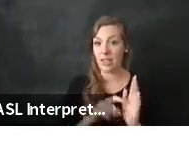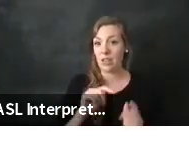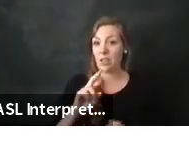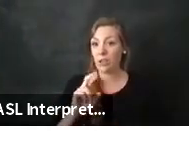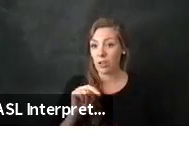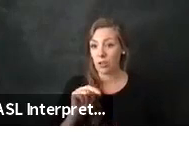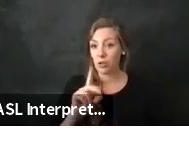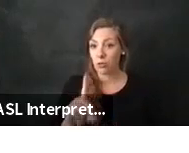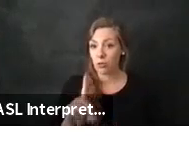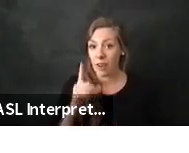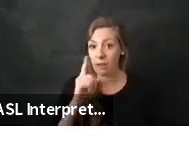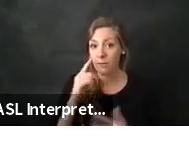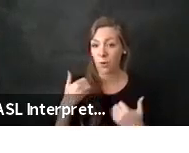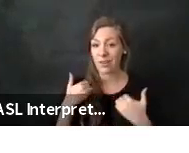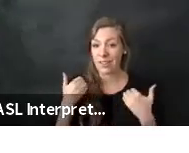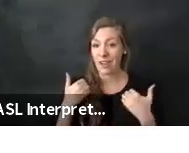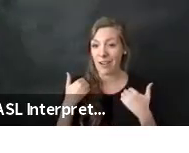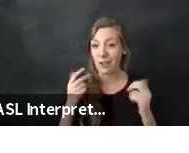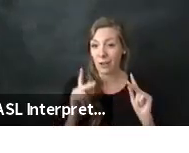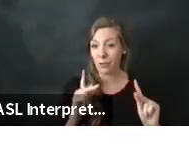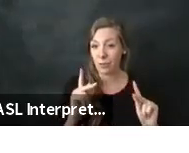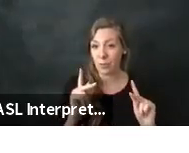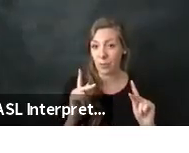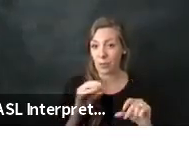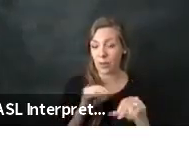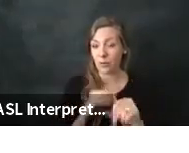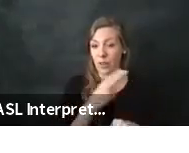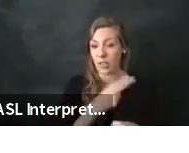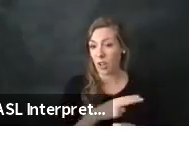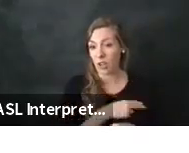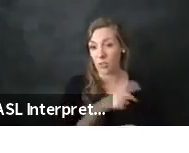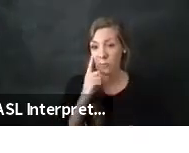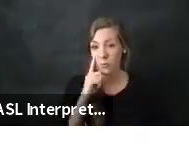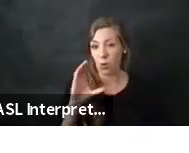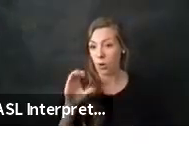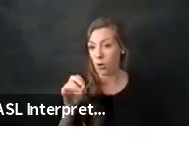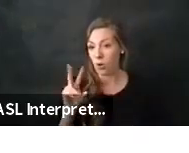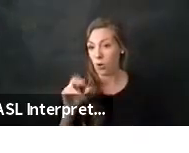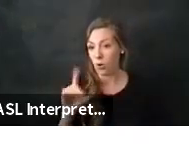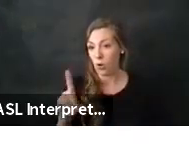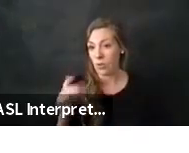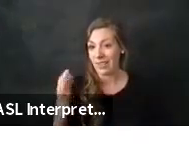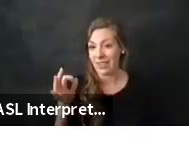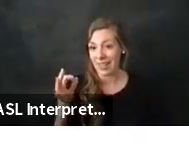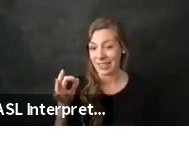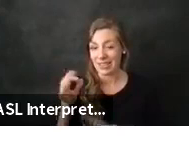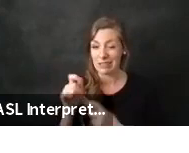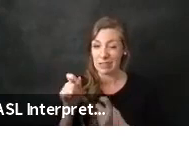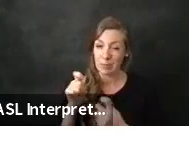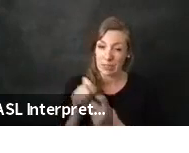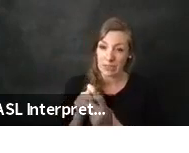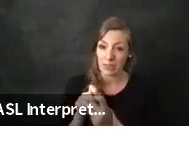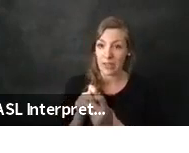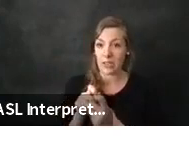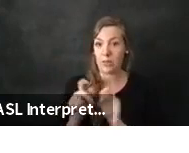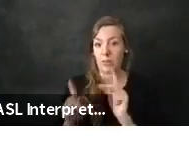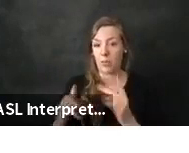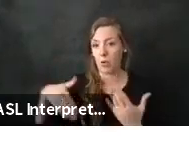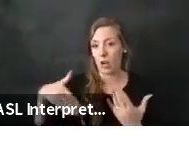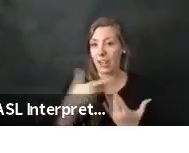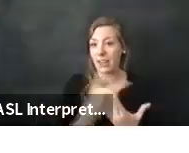younger individuals hospitalized with COVID-19, particularly unvaccinated.